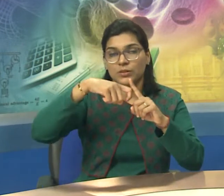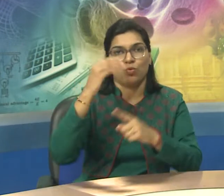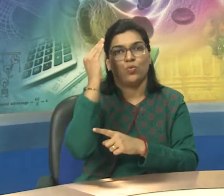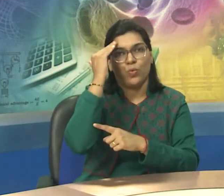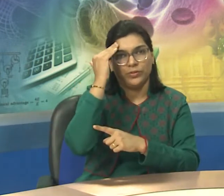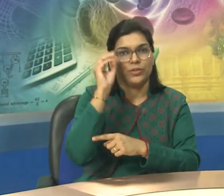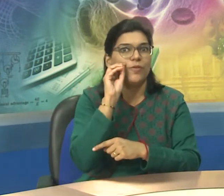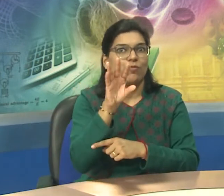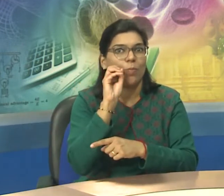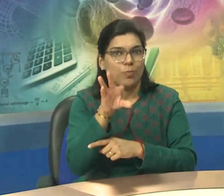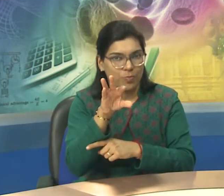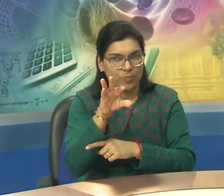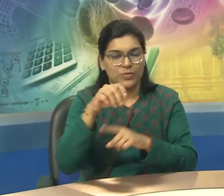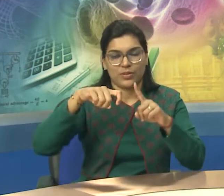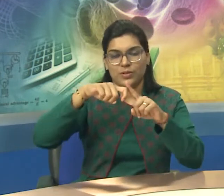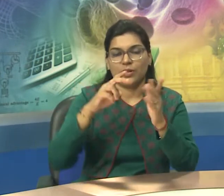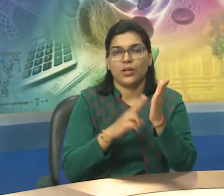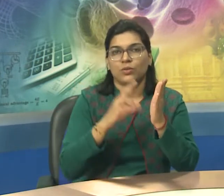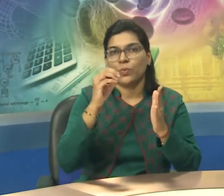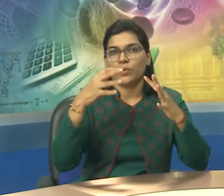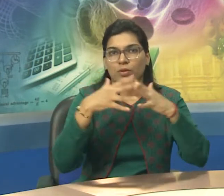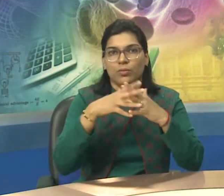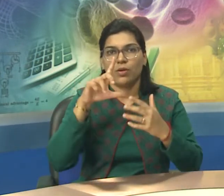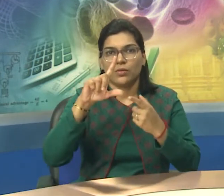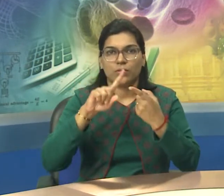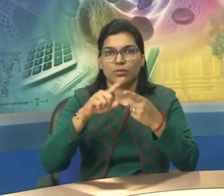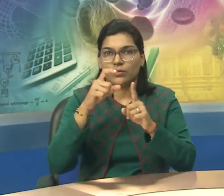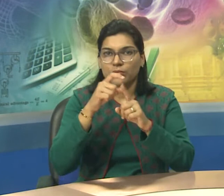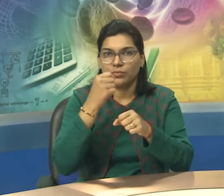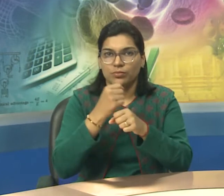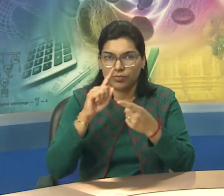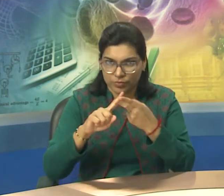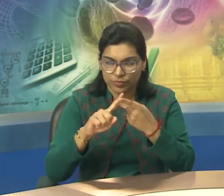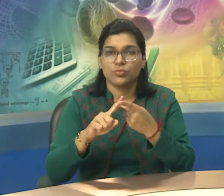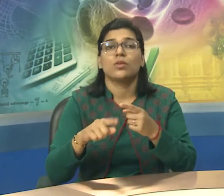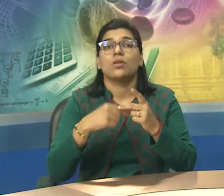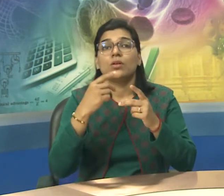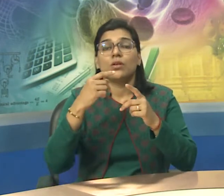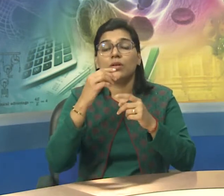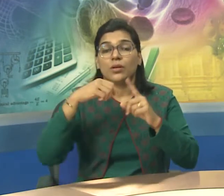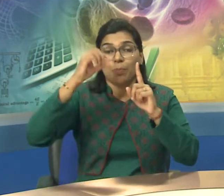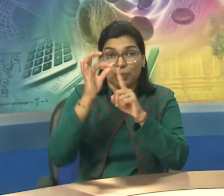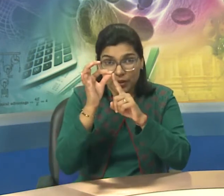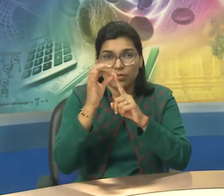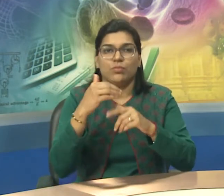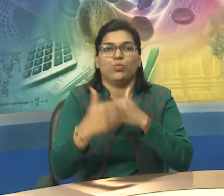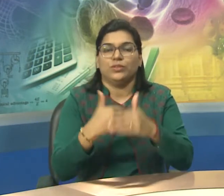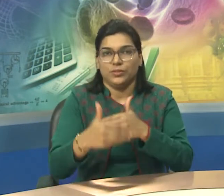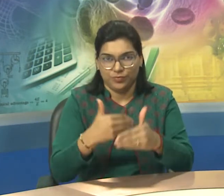KPO is the new phenomenon that is picking pace in India. It